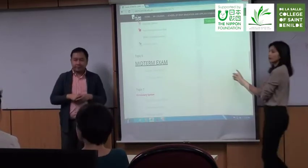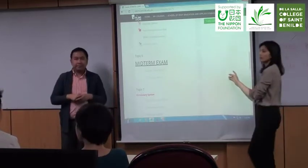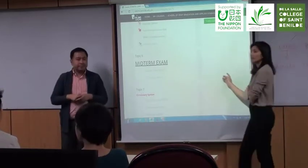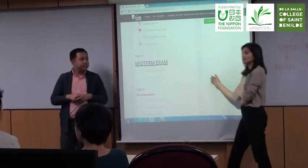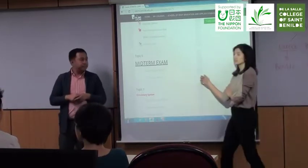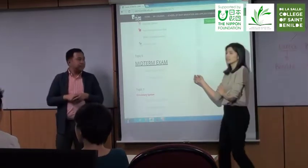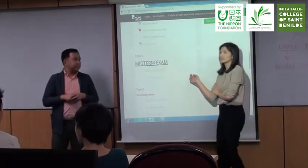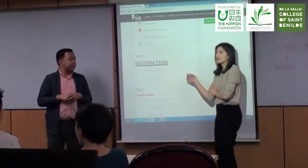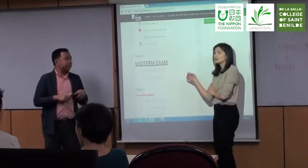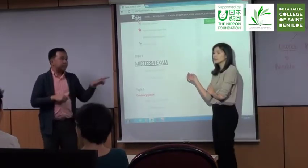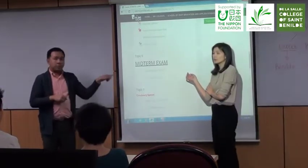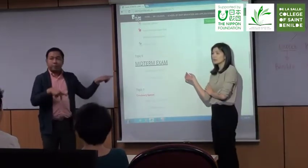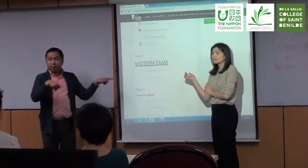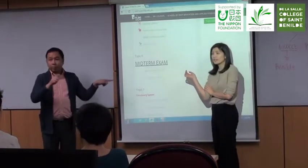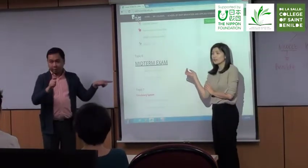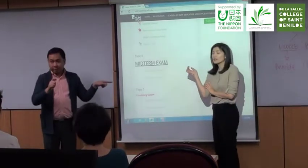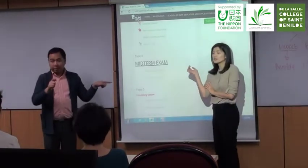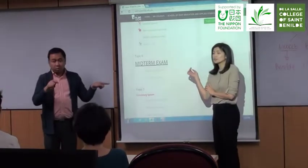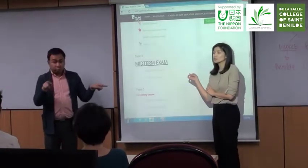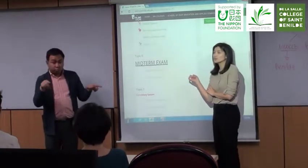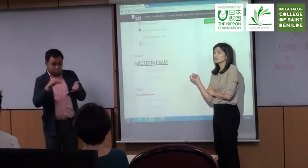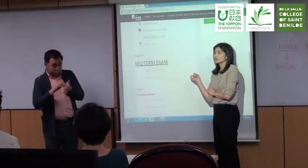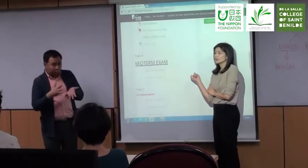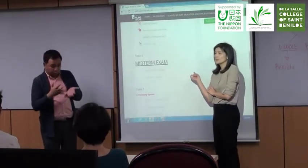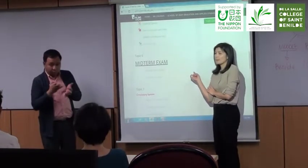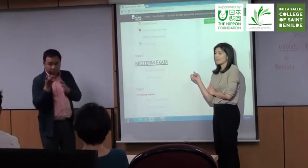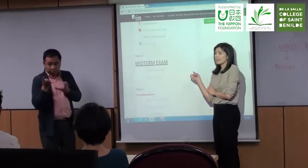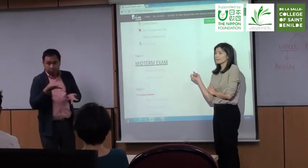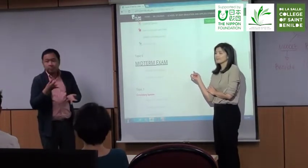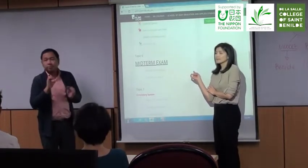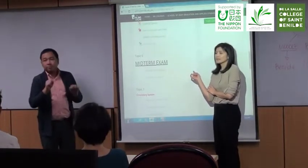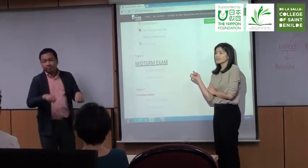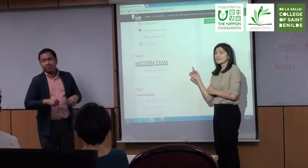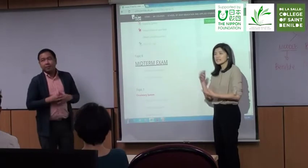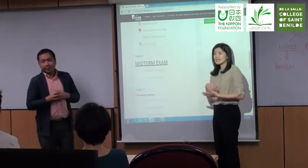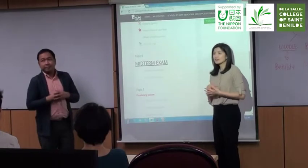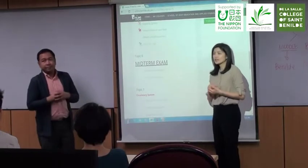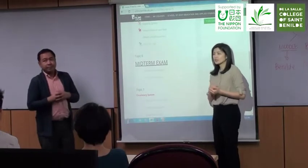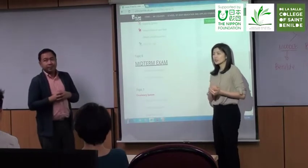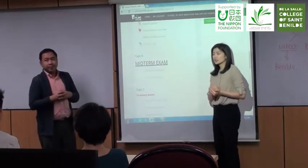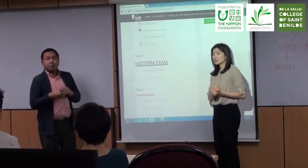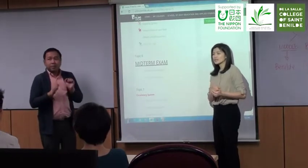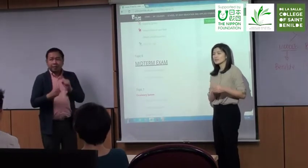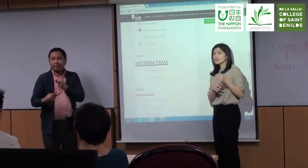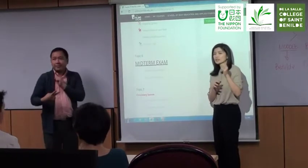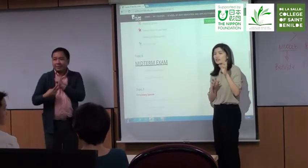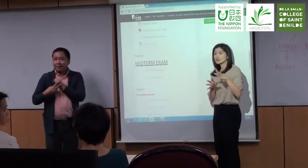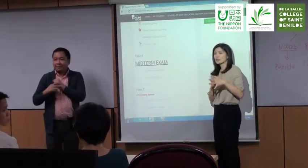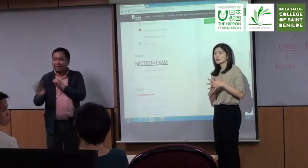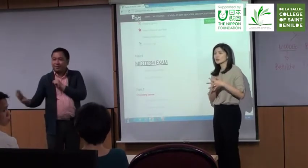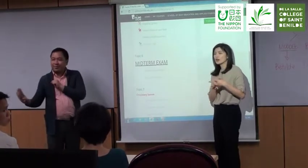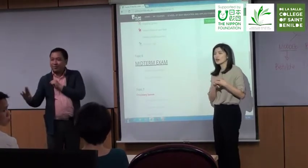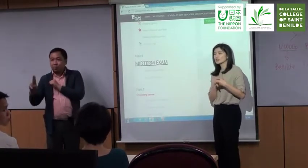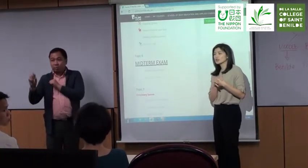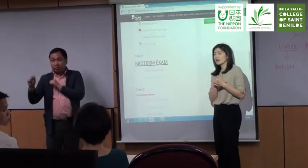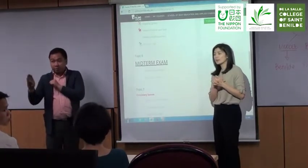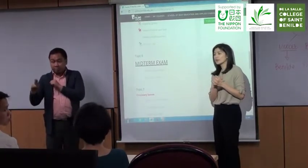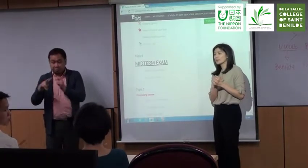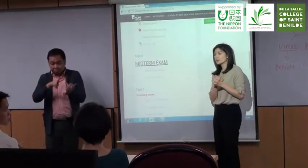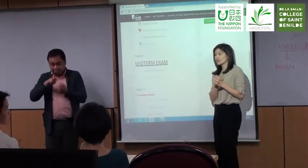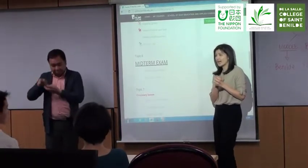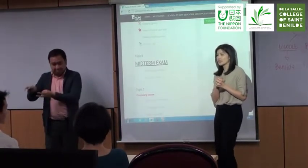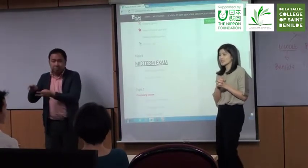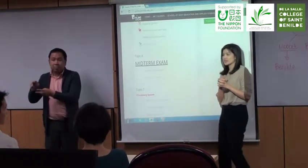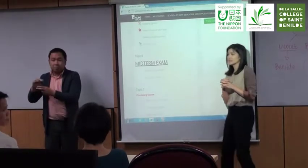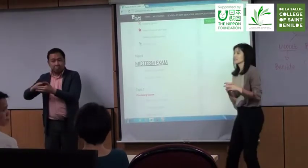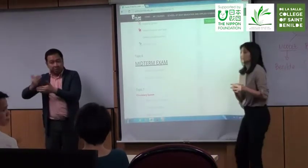The PowerPoints are downloadable if they want to. They can save it in their own USB or their own